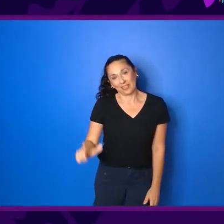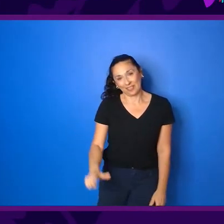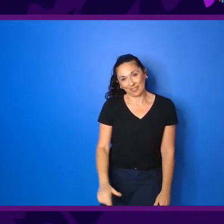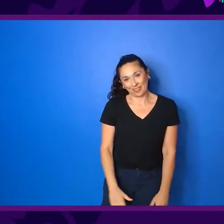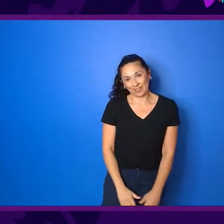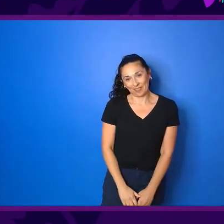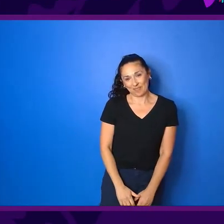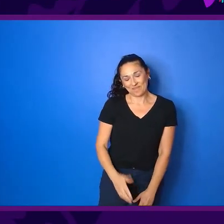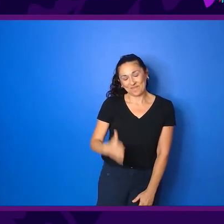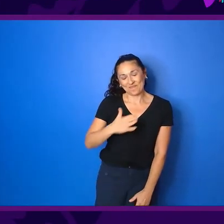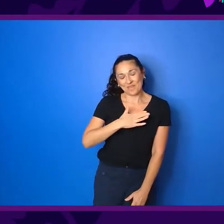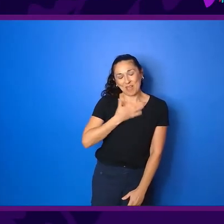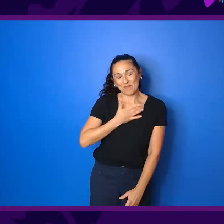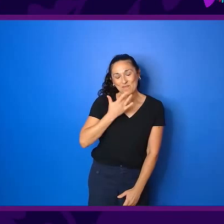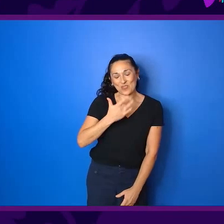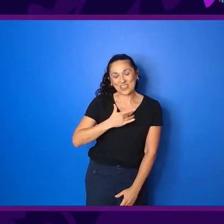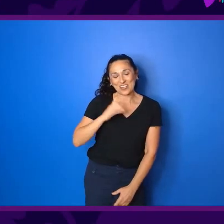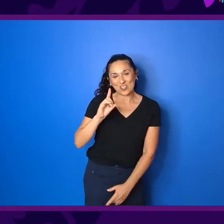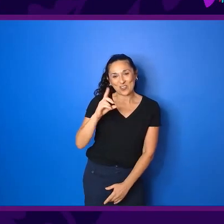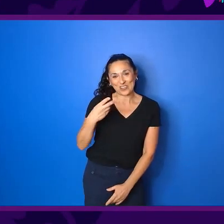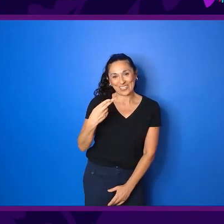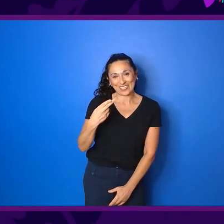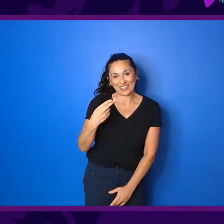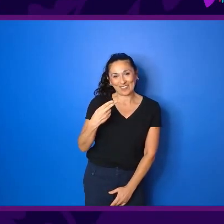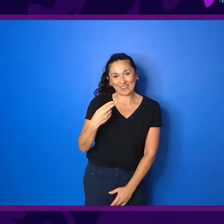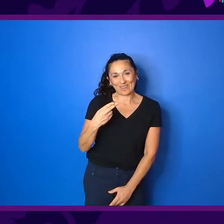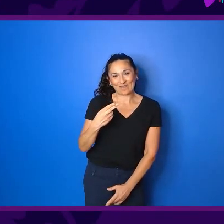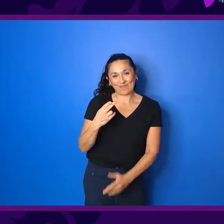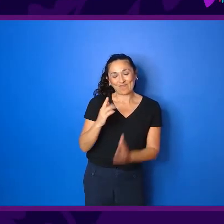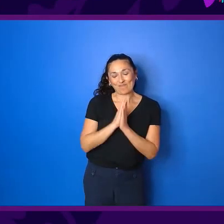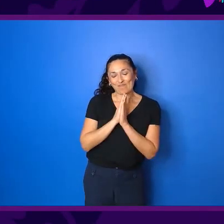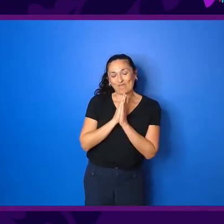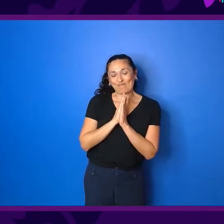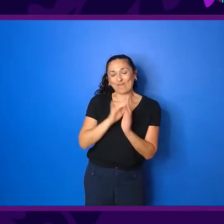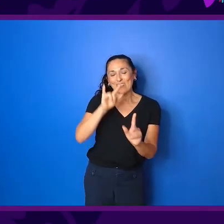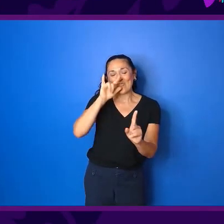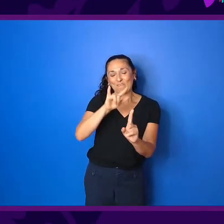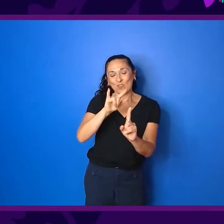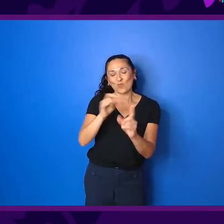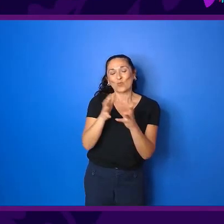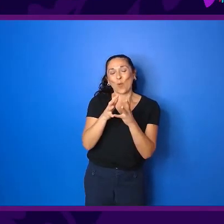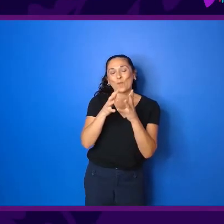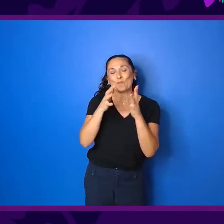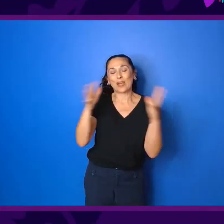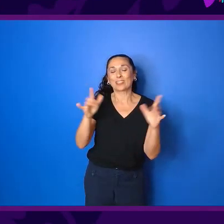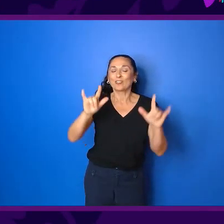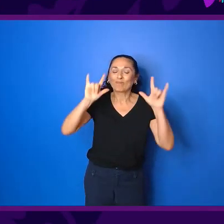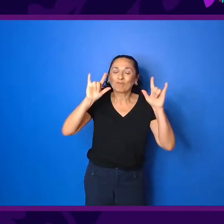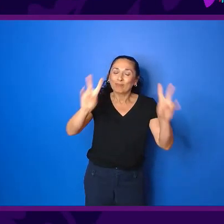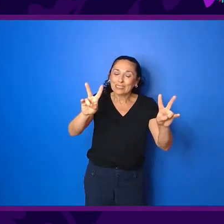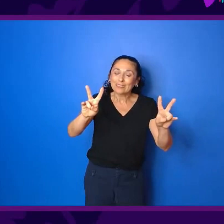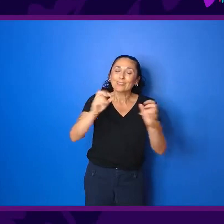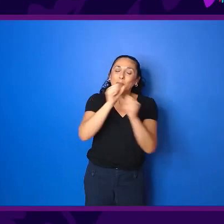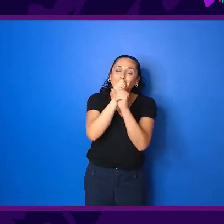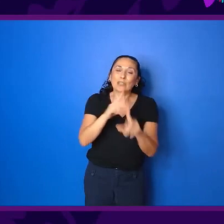happy birthday, Dolores. I love you so much. Peace and blessings to you, my sister.